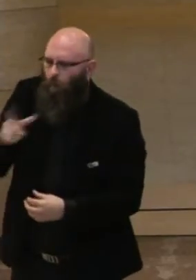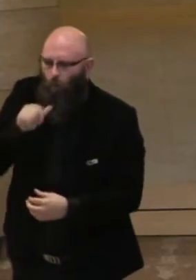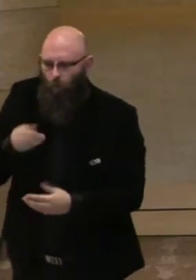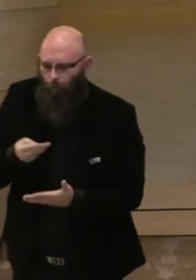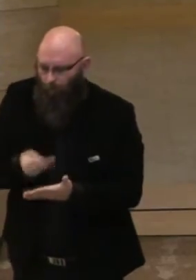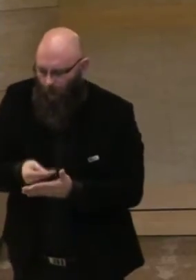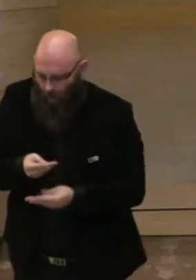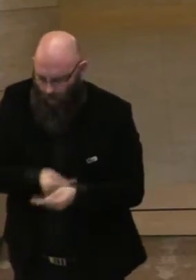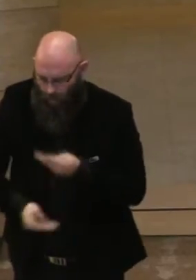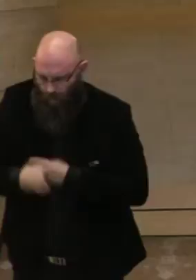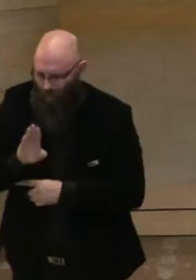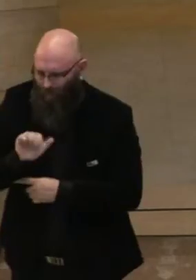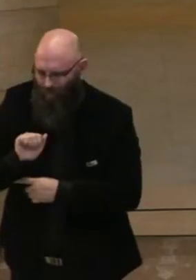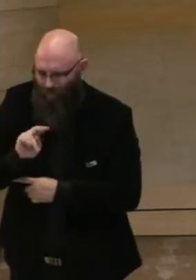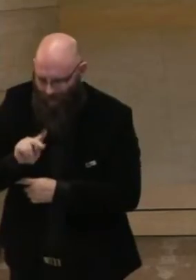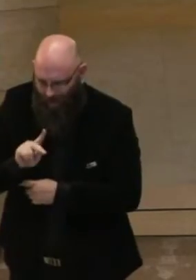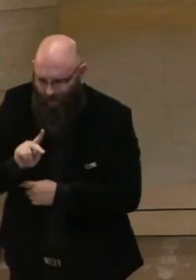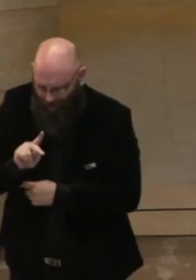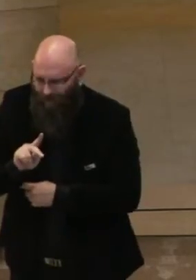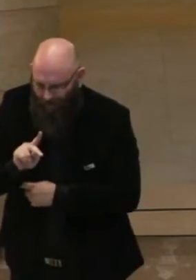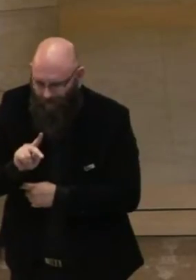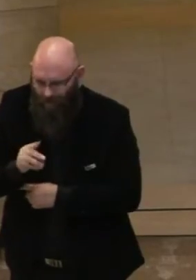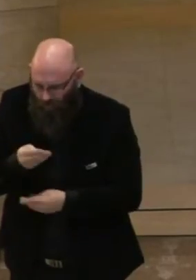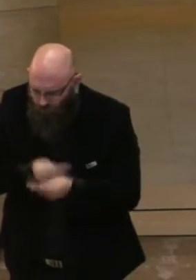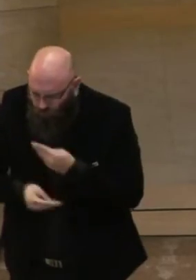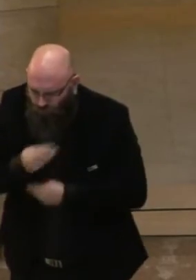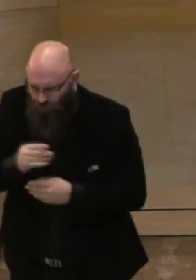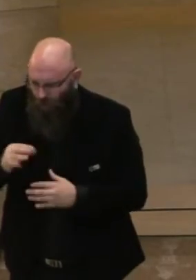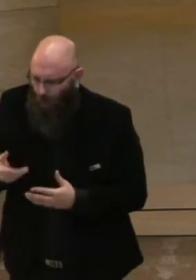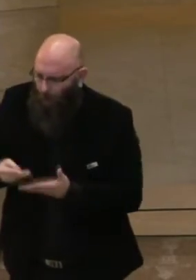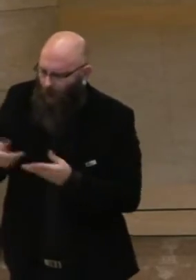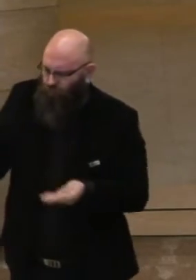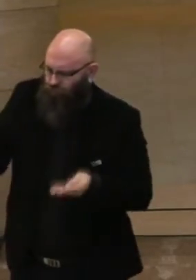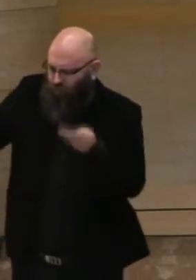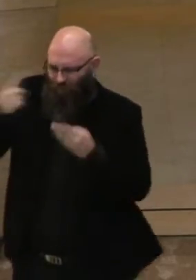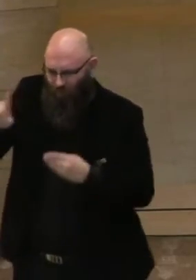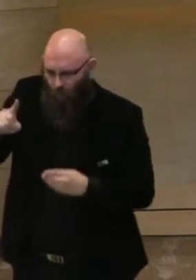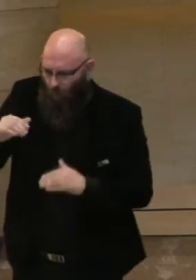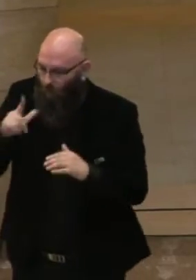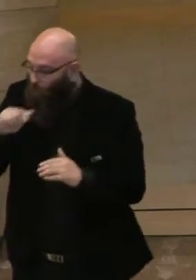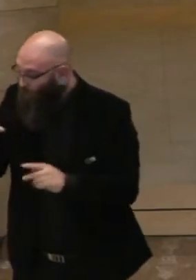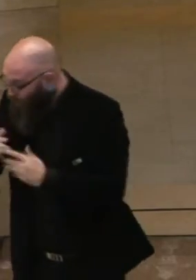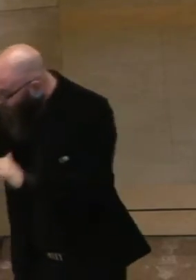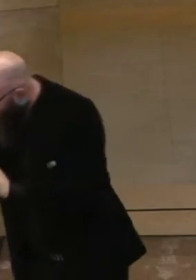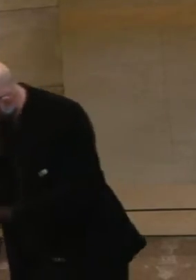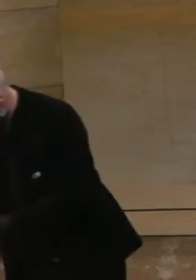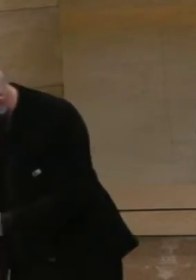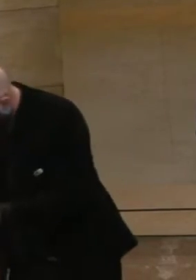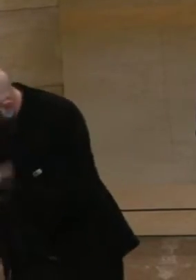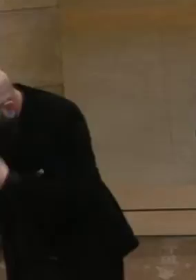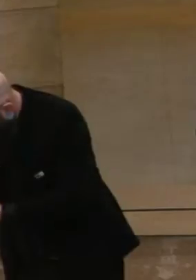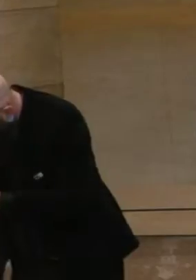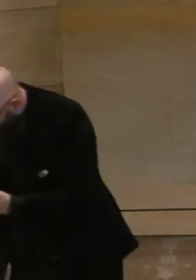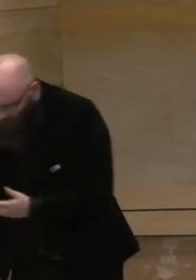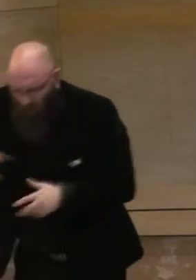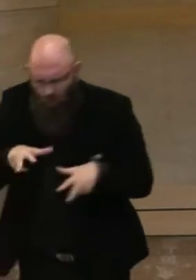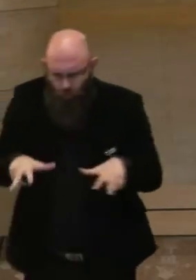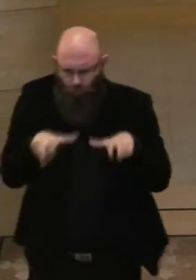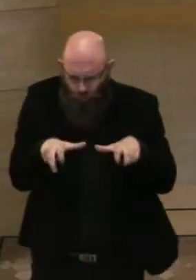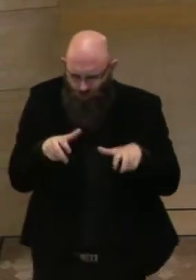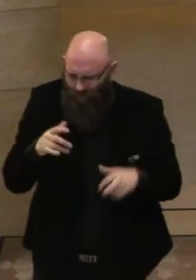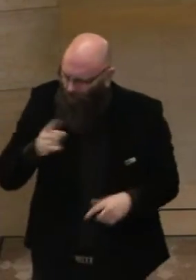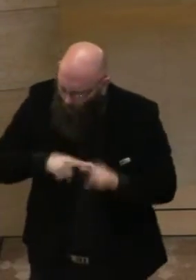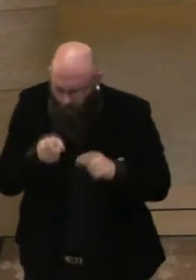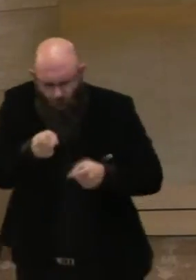enslaved Americans as servants to the lender, sanctioned bankers as the ruling class, and authorized them to dictate